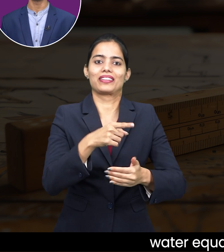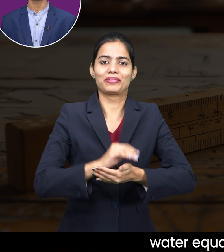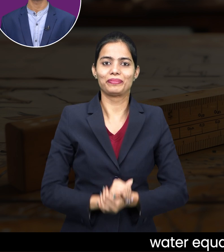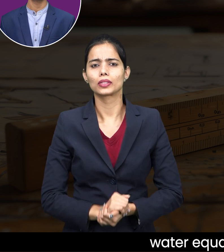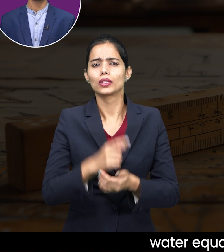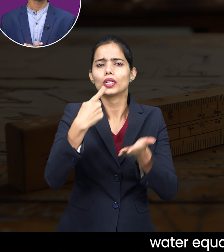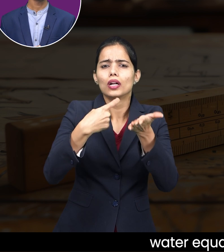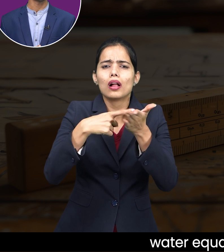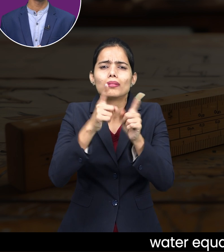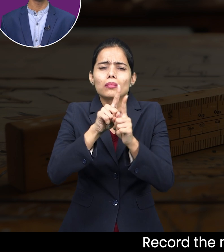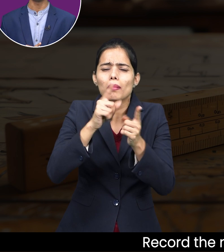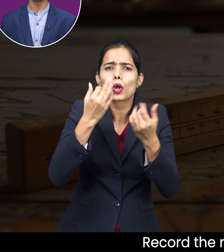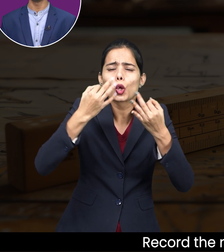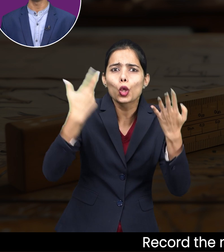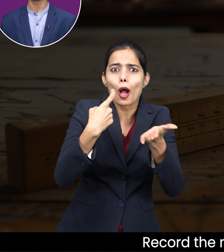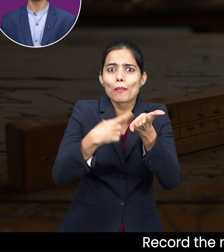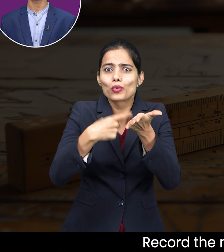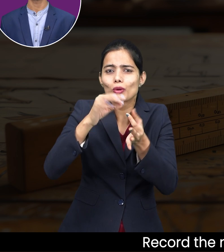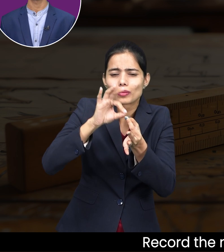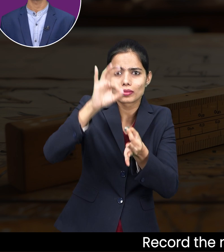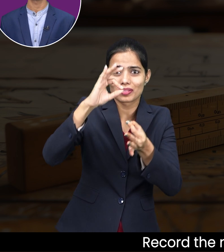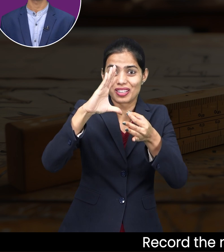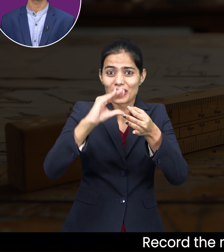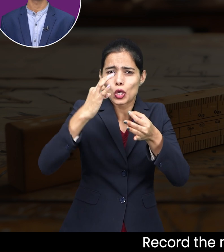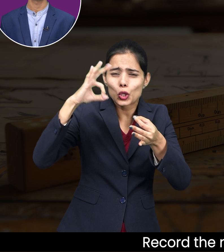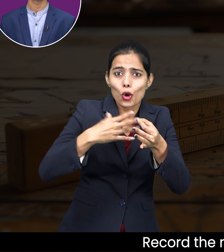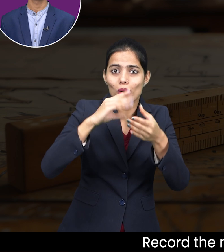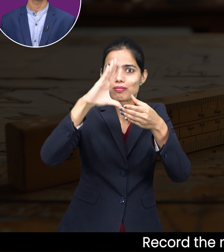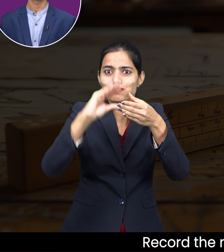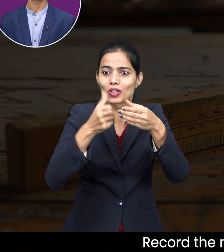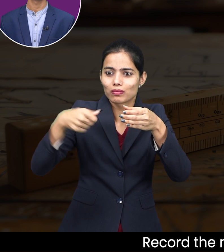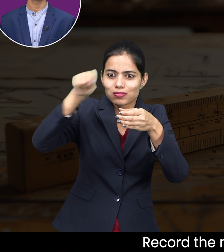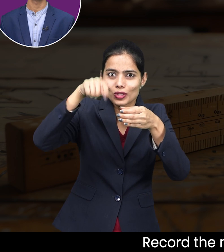own volume. Record the new volume of water.